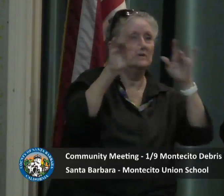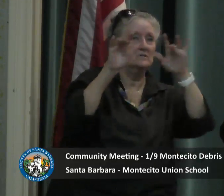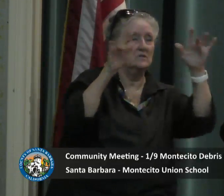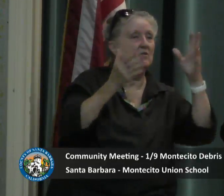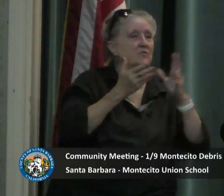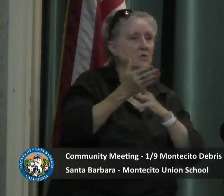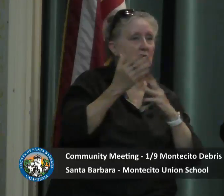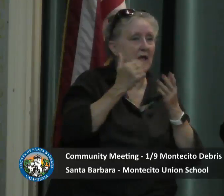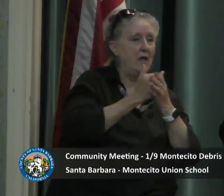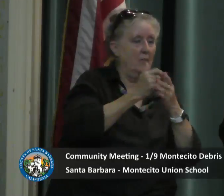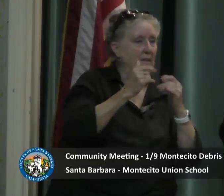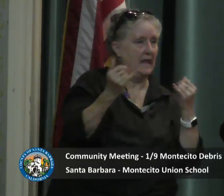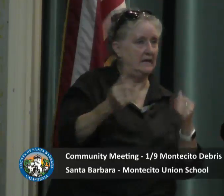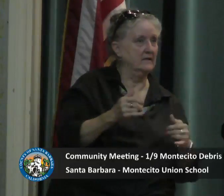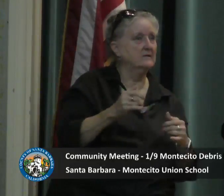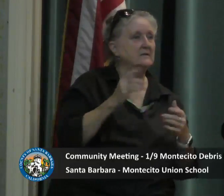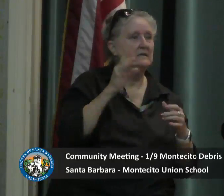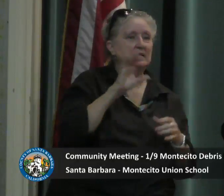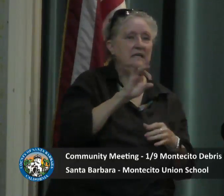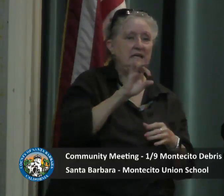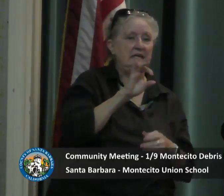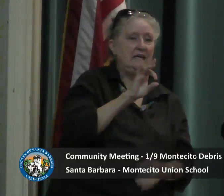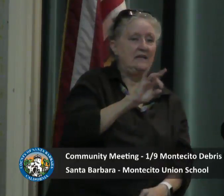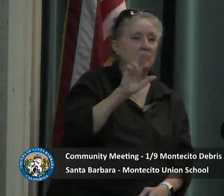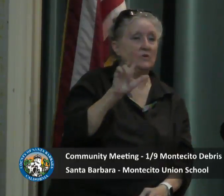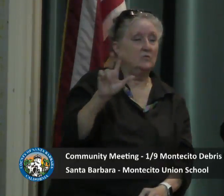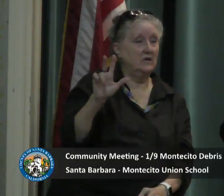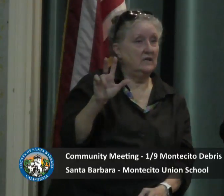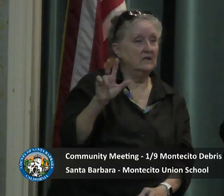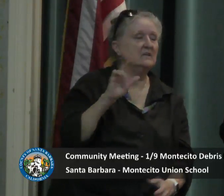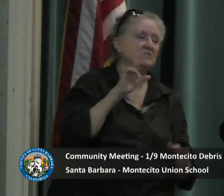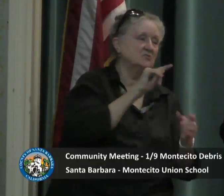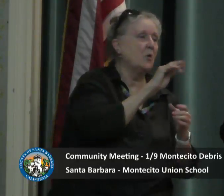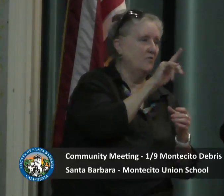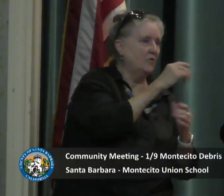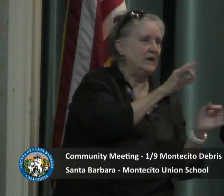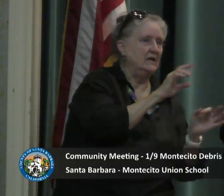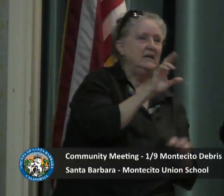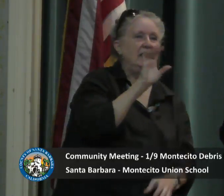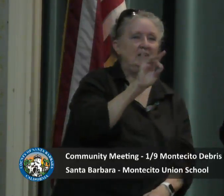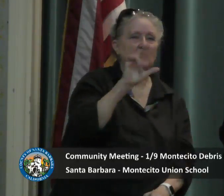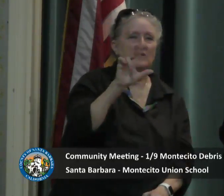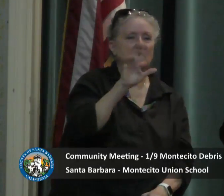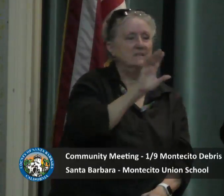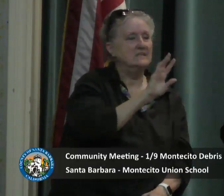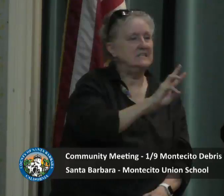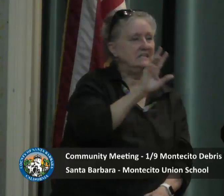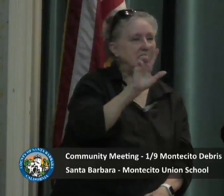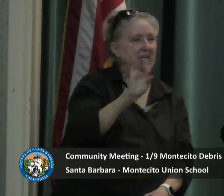our helpline, which is 833. This is a toll-free number,